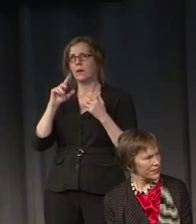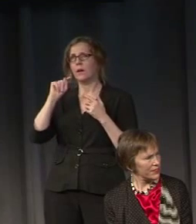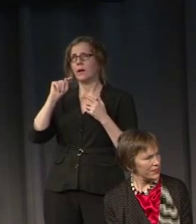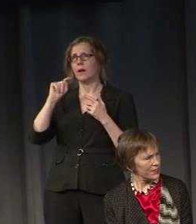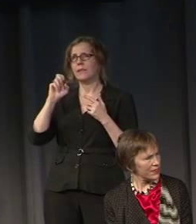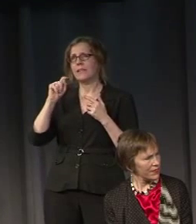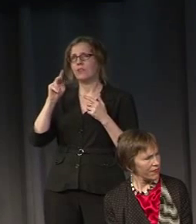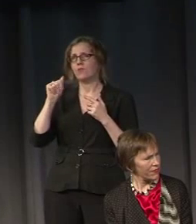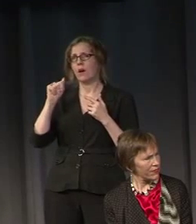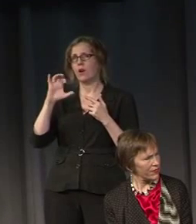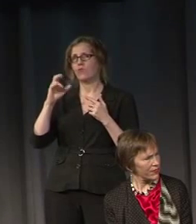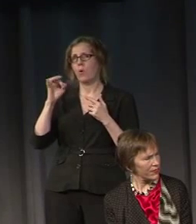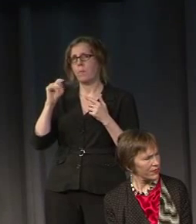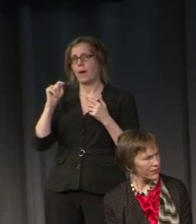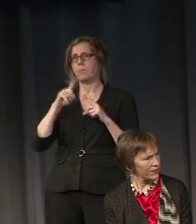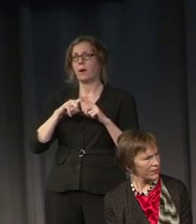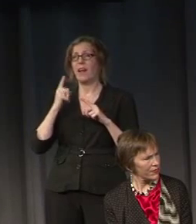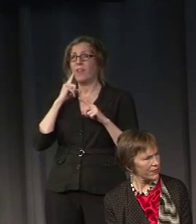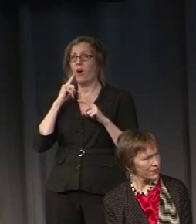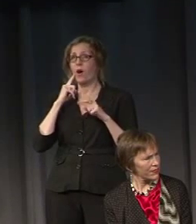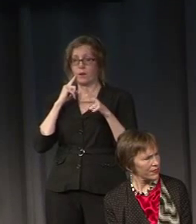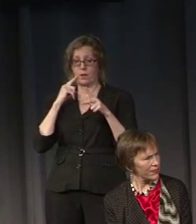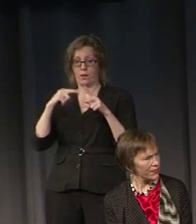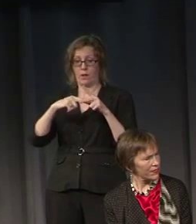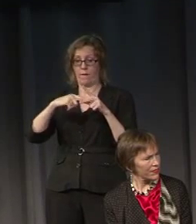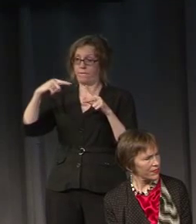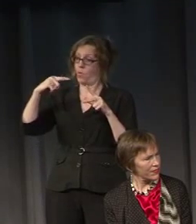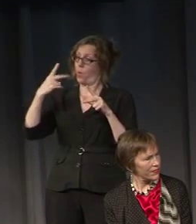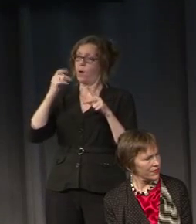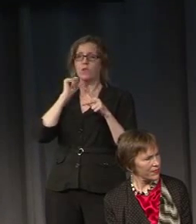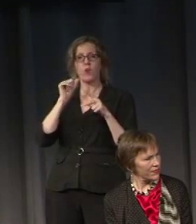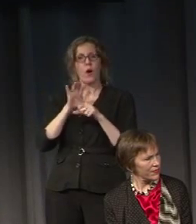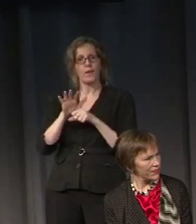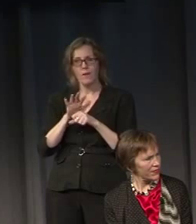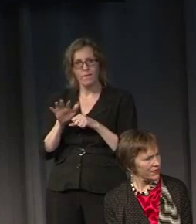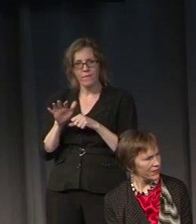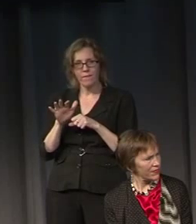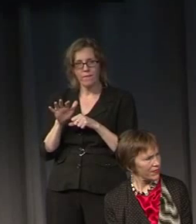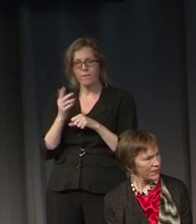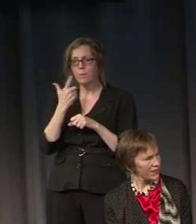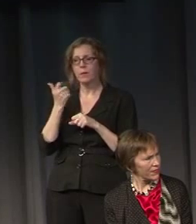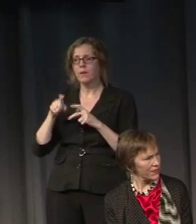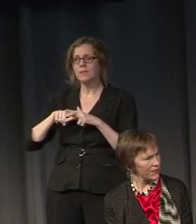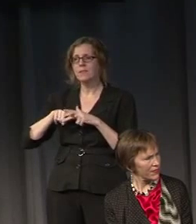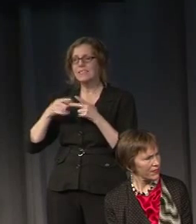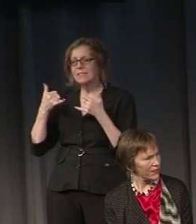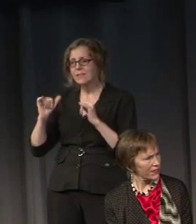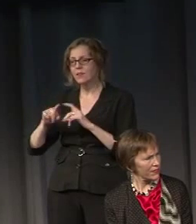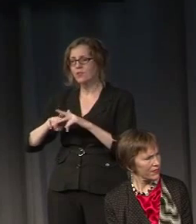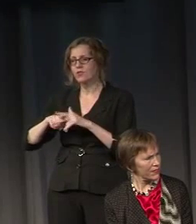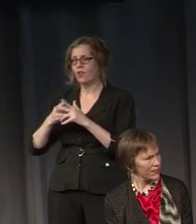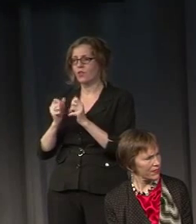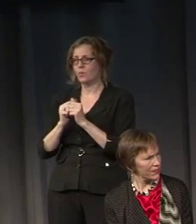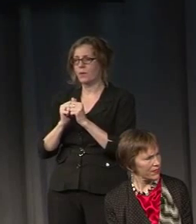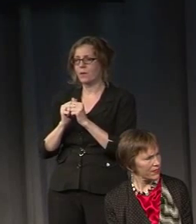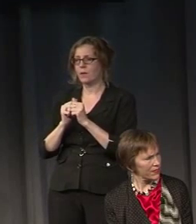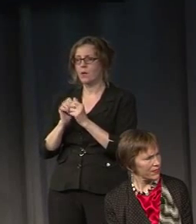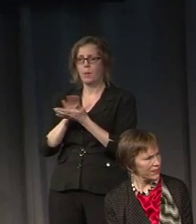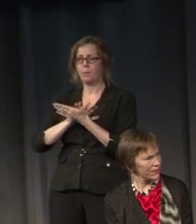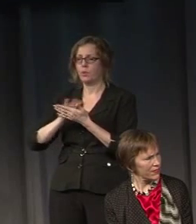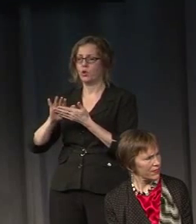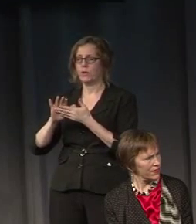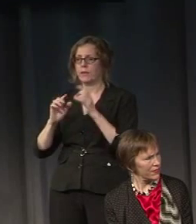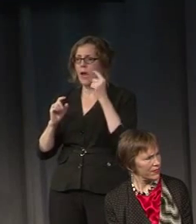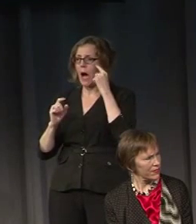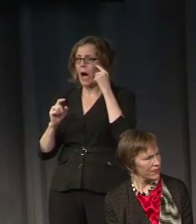And I also thought 4 wasn't enough, because that's still starting with that purely retinal